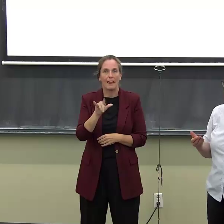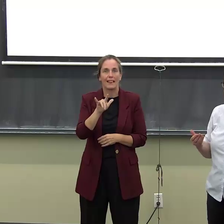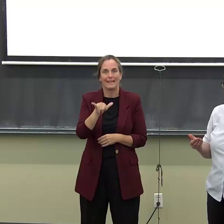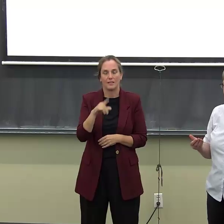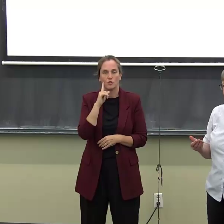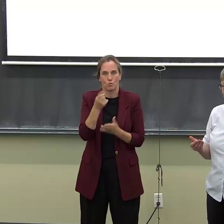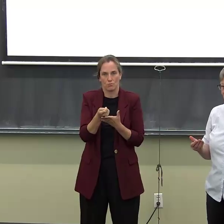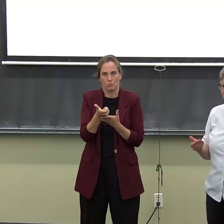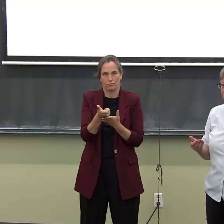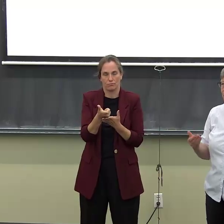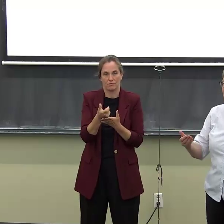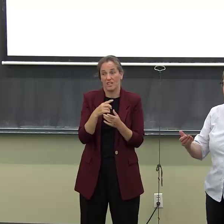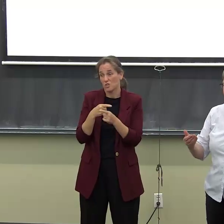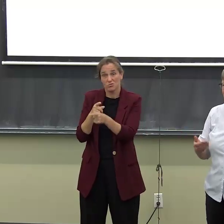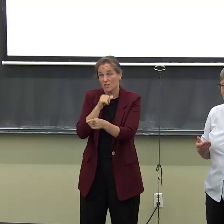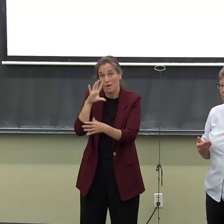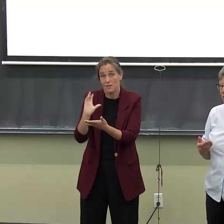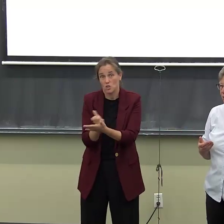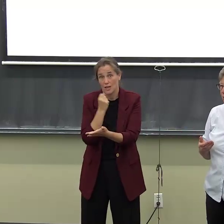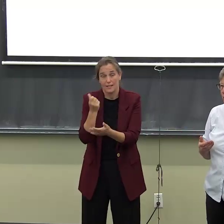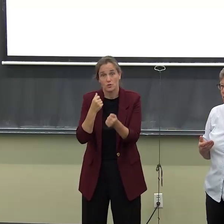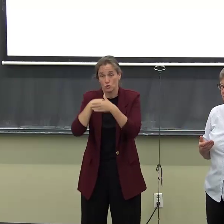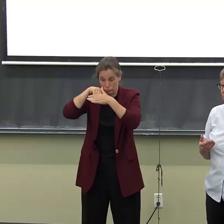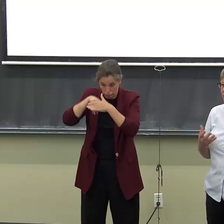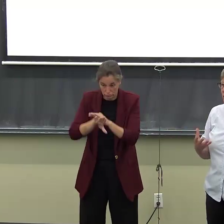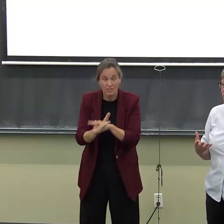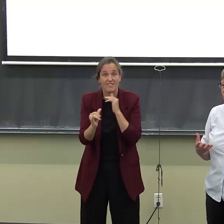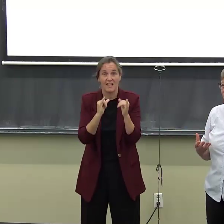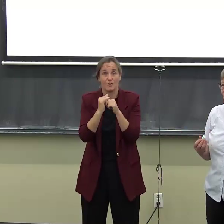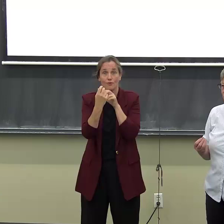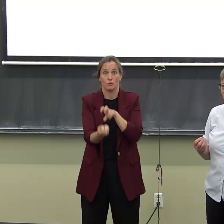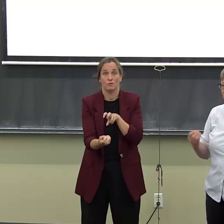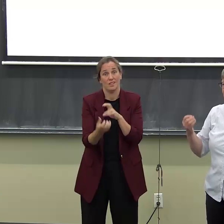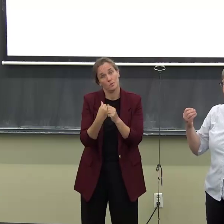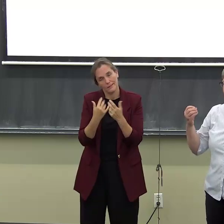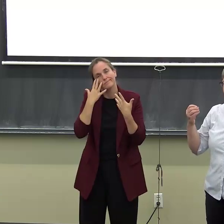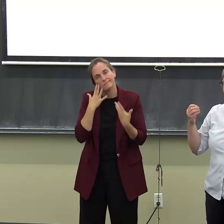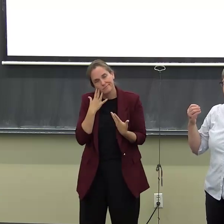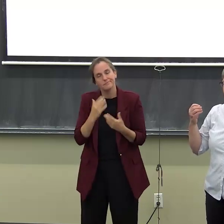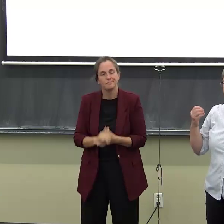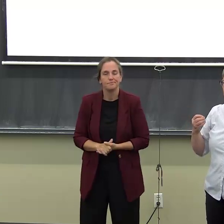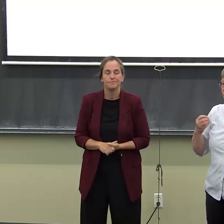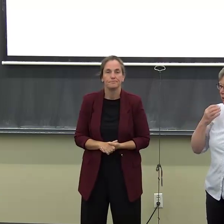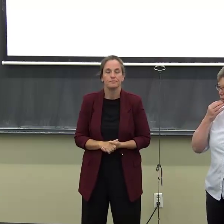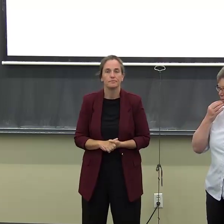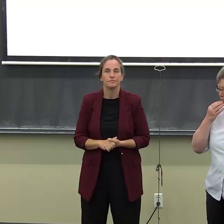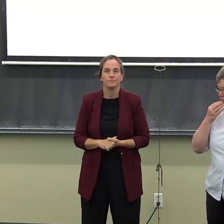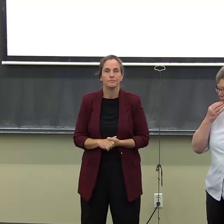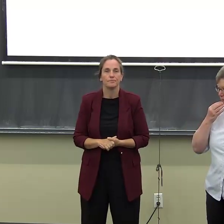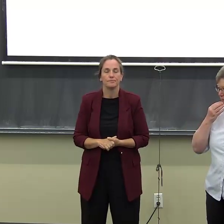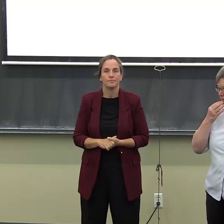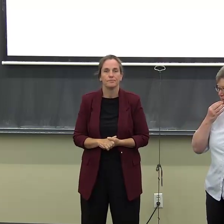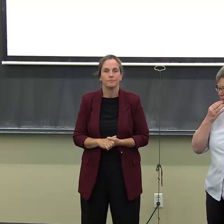out, so you wouldn't even get a chance to make it to the interview process, which is quite unfortunate. There were